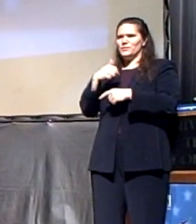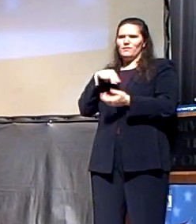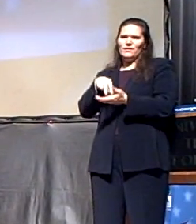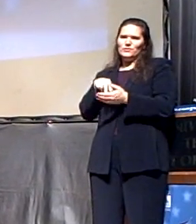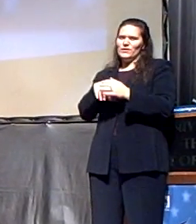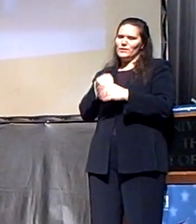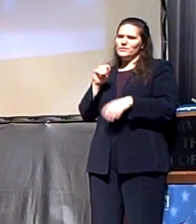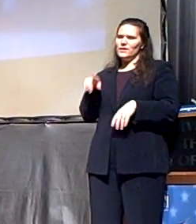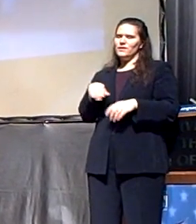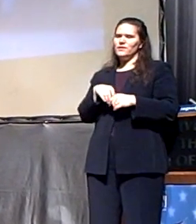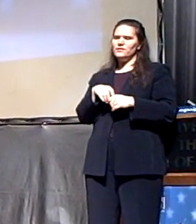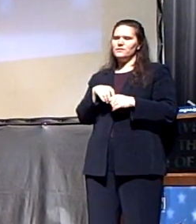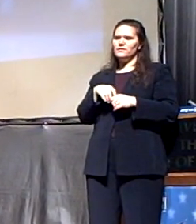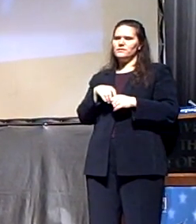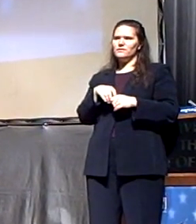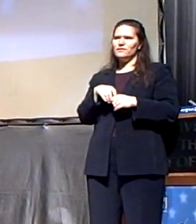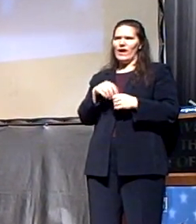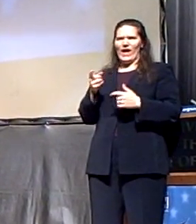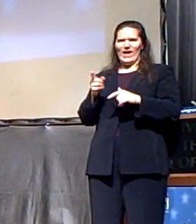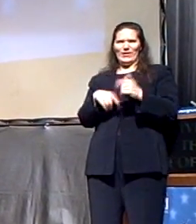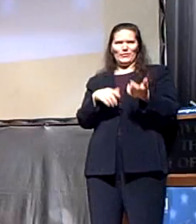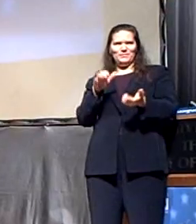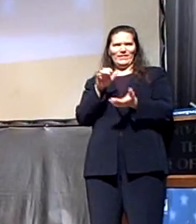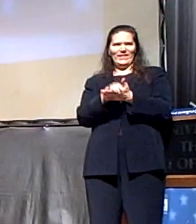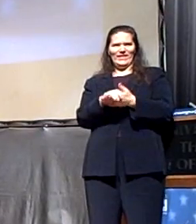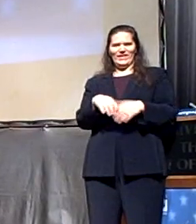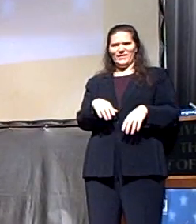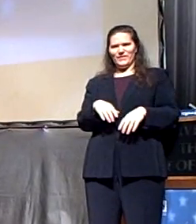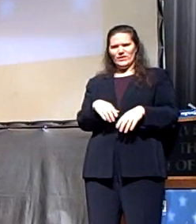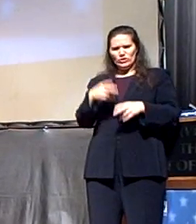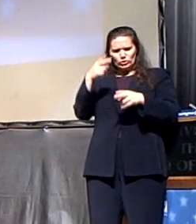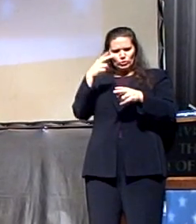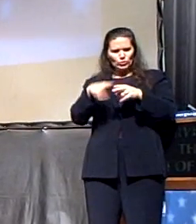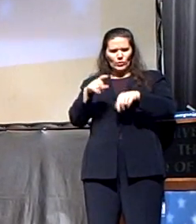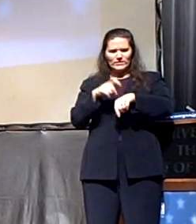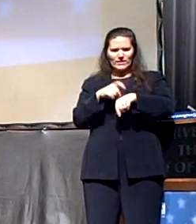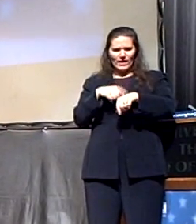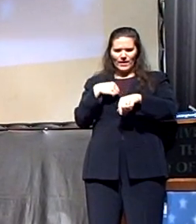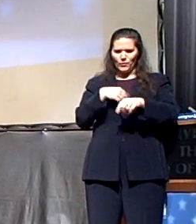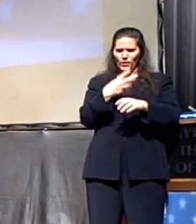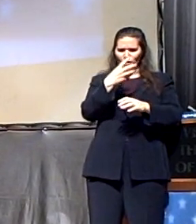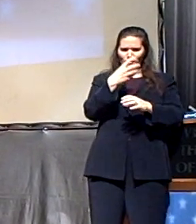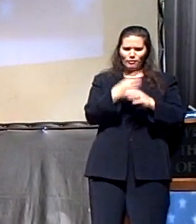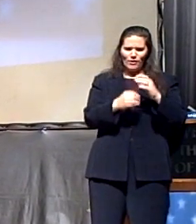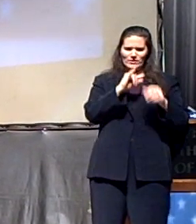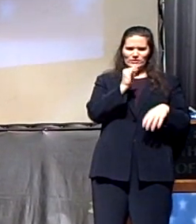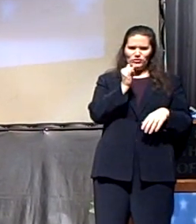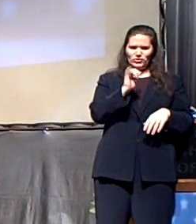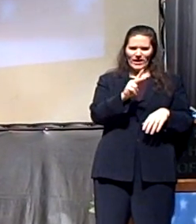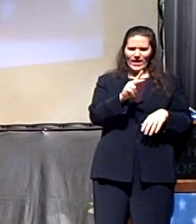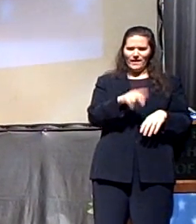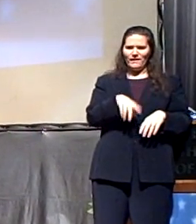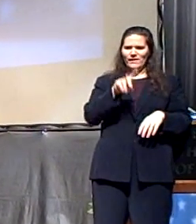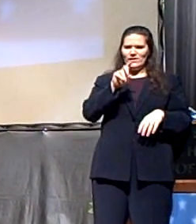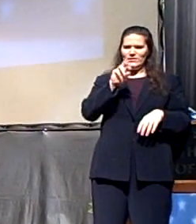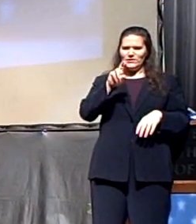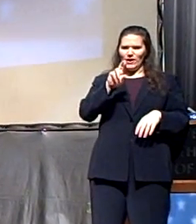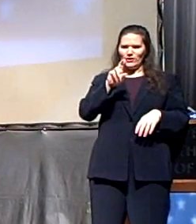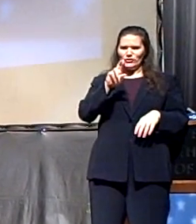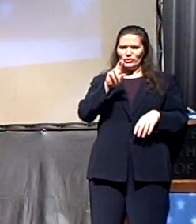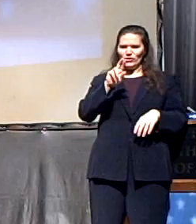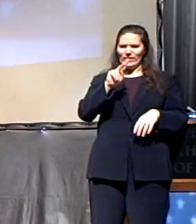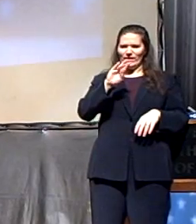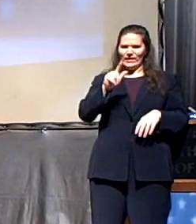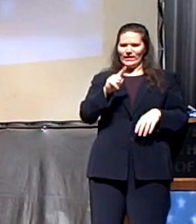hospital and couldn't believe in a short period of time we'd lost Jack Kennedy, Dr. King, and Bobby